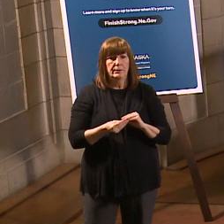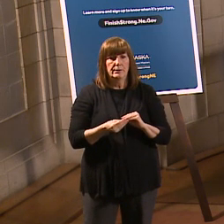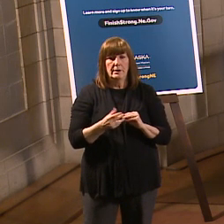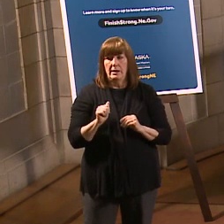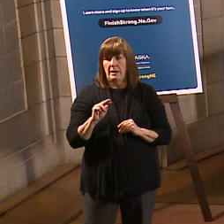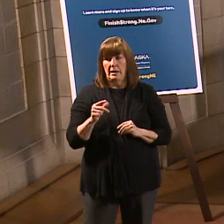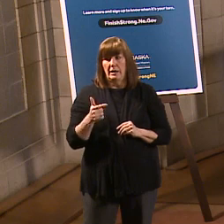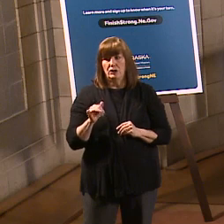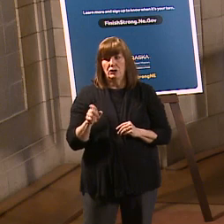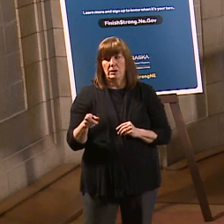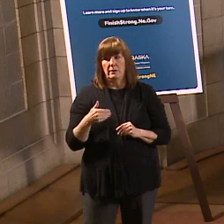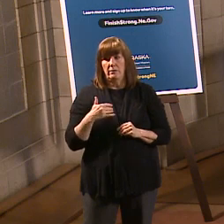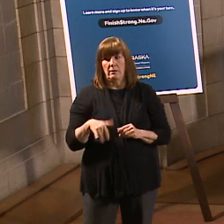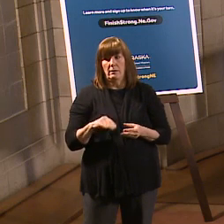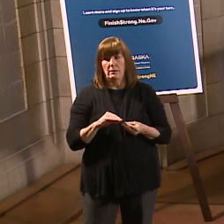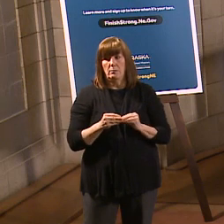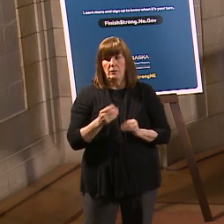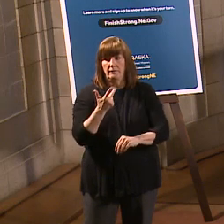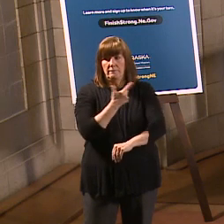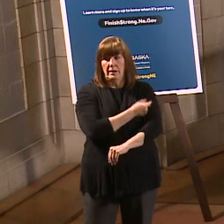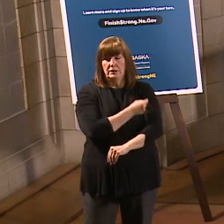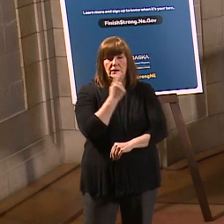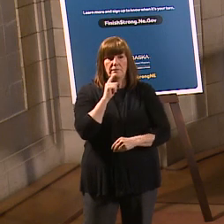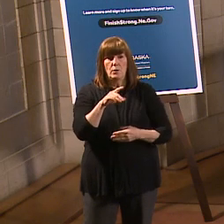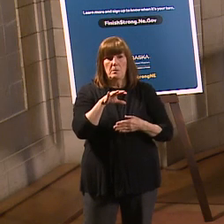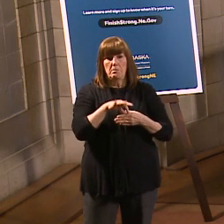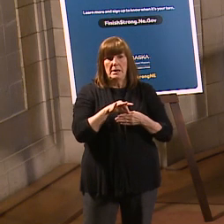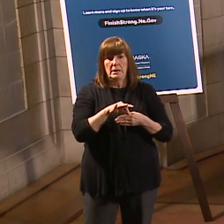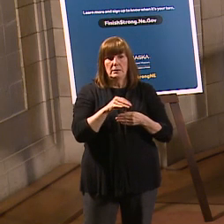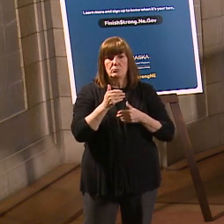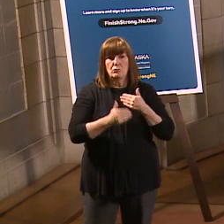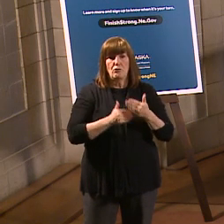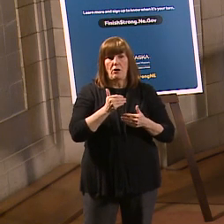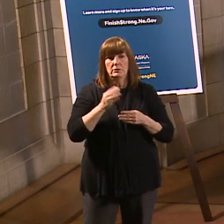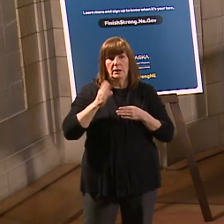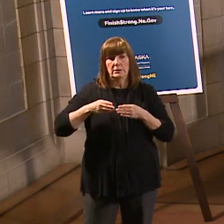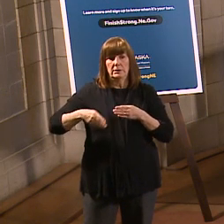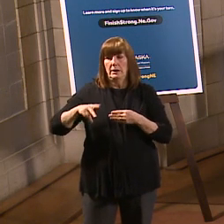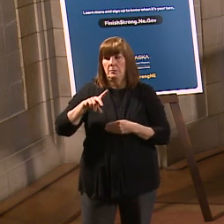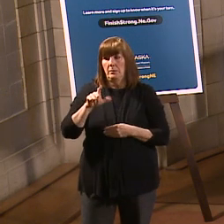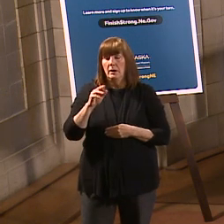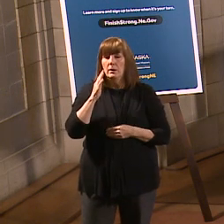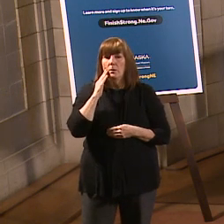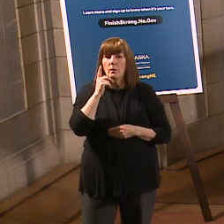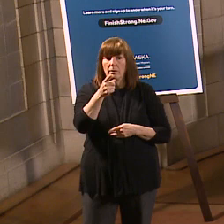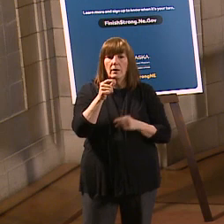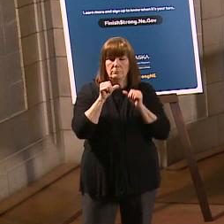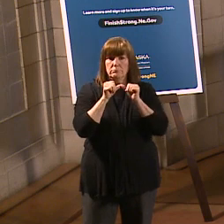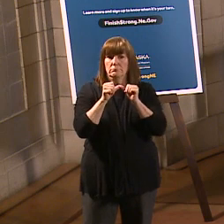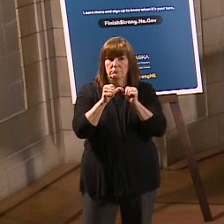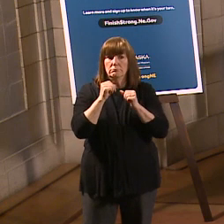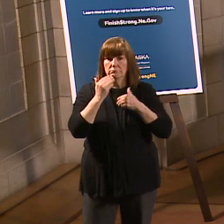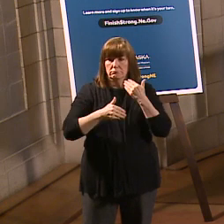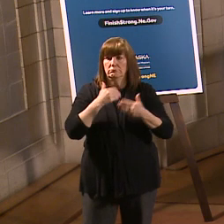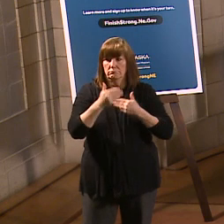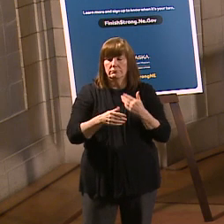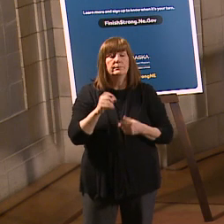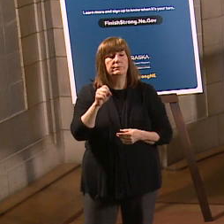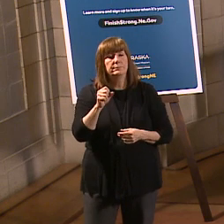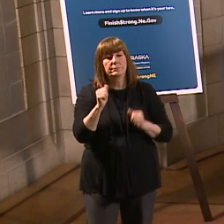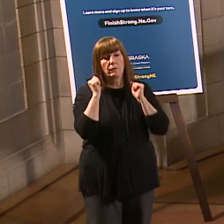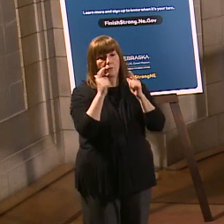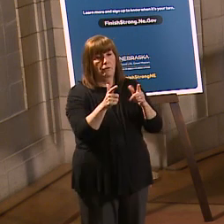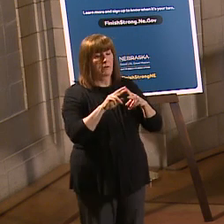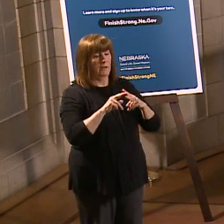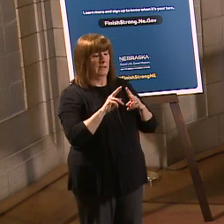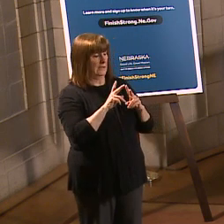know if Angie has a number or not on vaccinations in meat processing plants, but I know they're strongly ongoing right now. They are. They've all either been